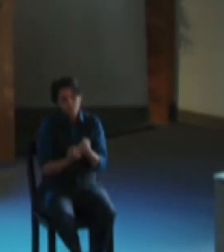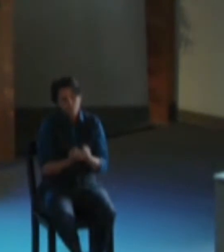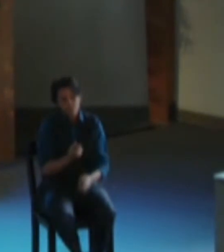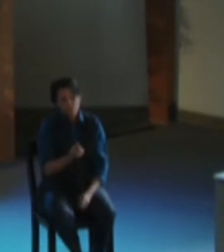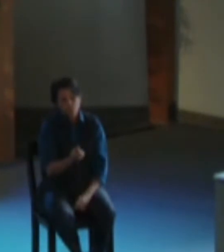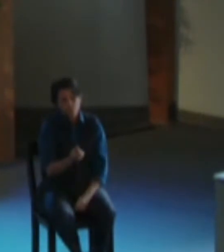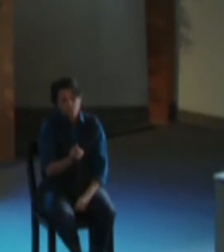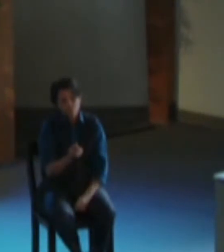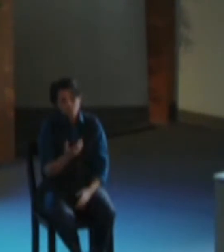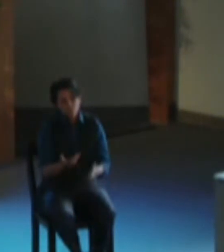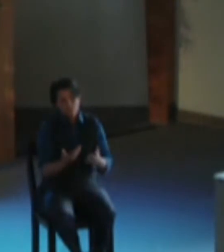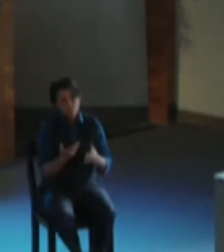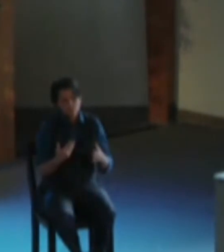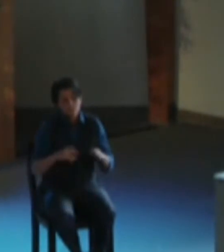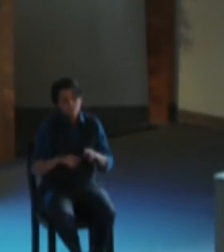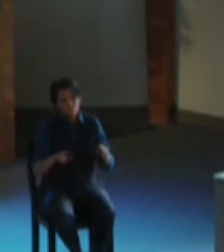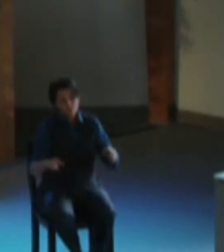You may want to open your eyes.